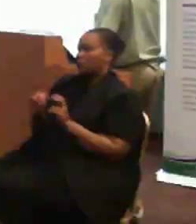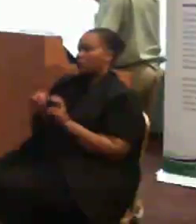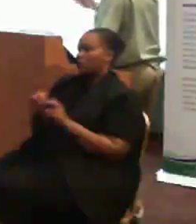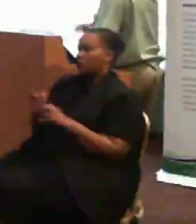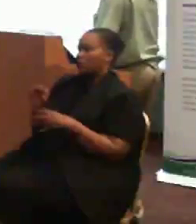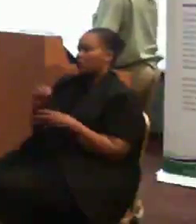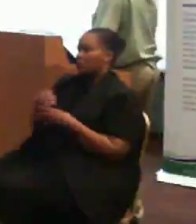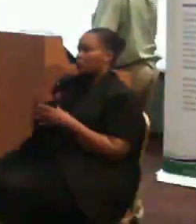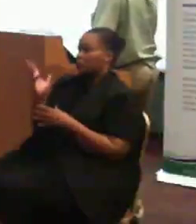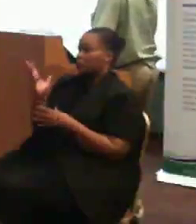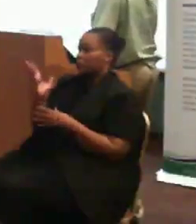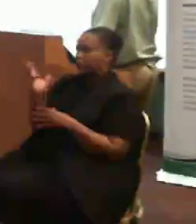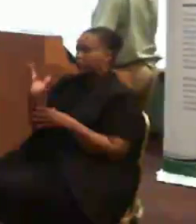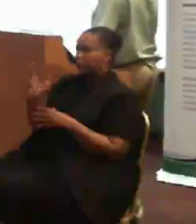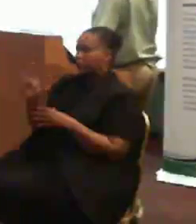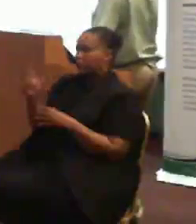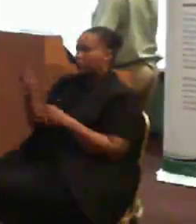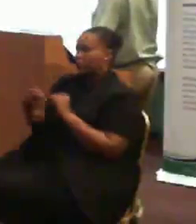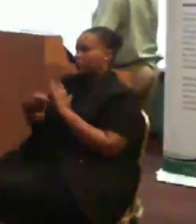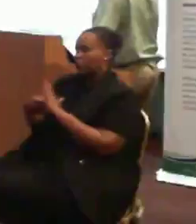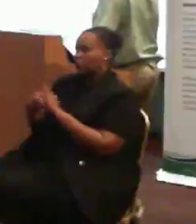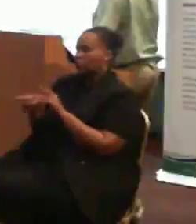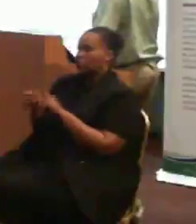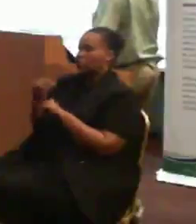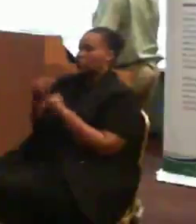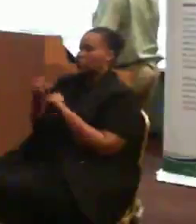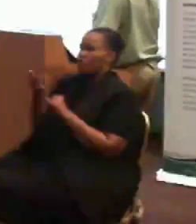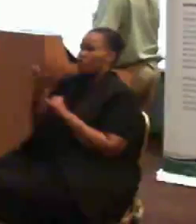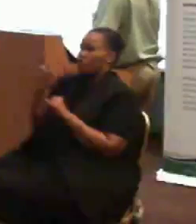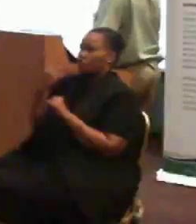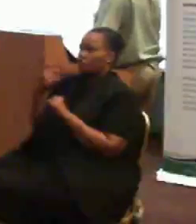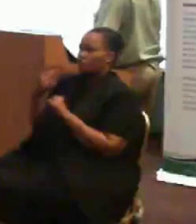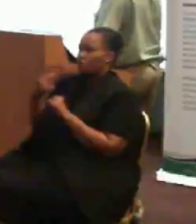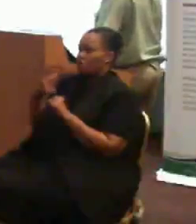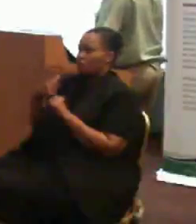as I sent to you last year when you have the same question.